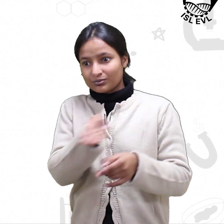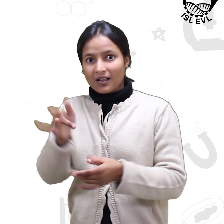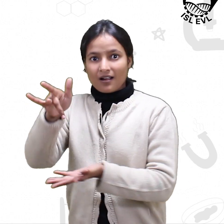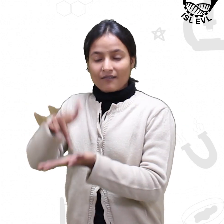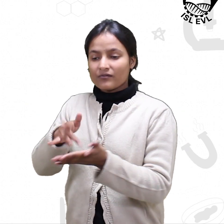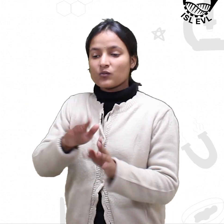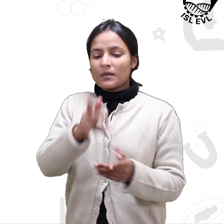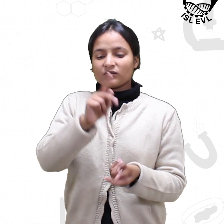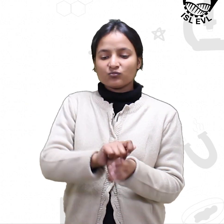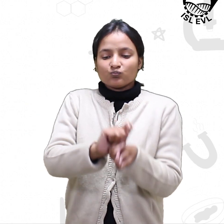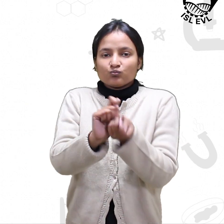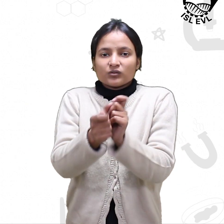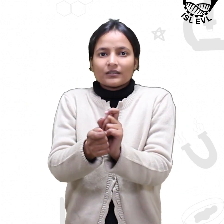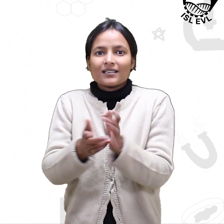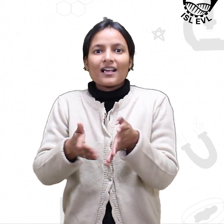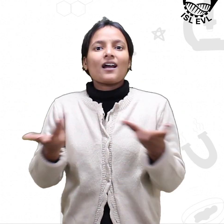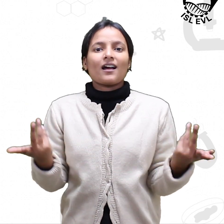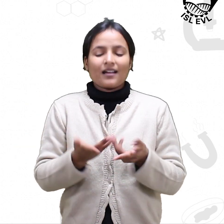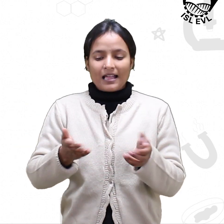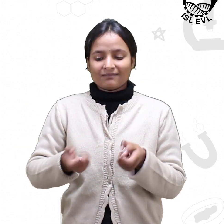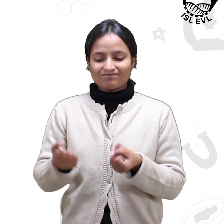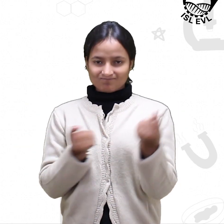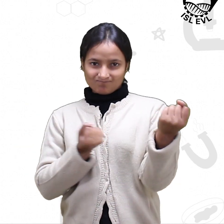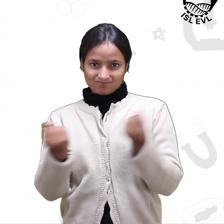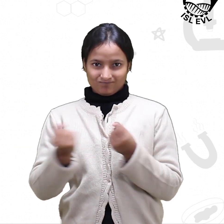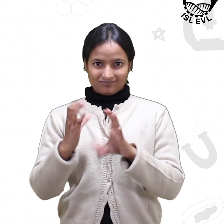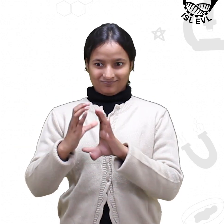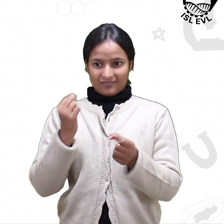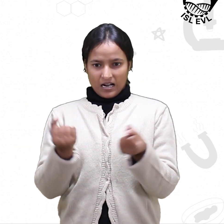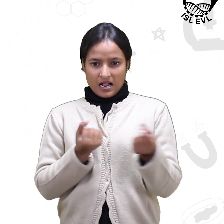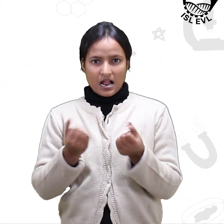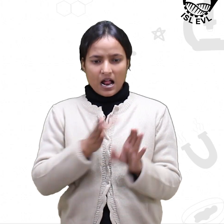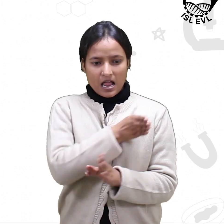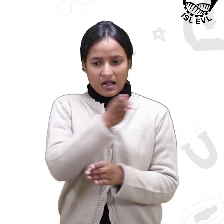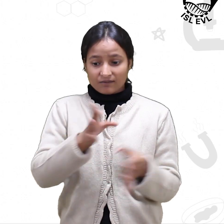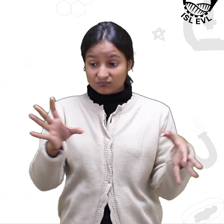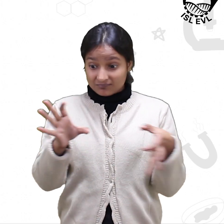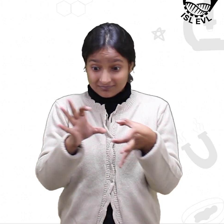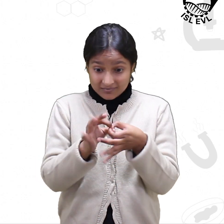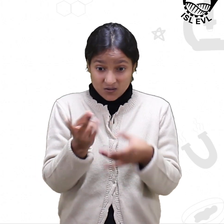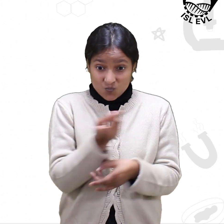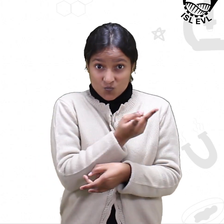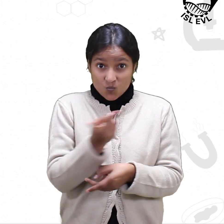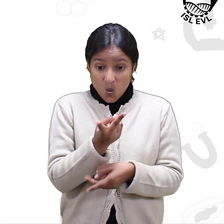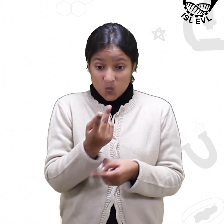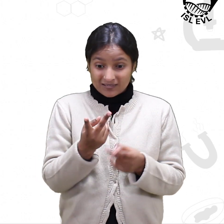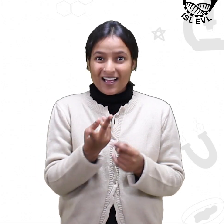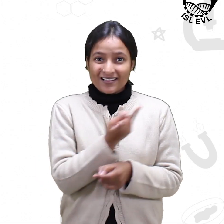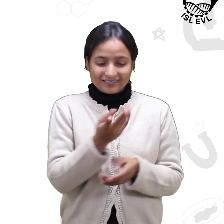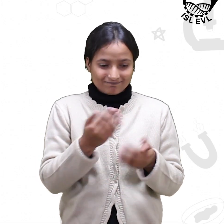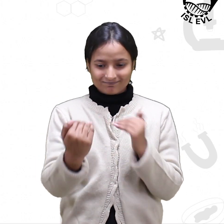truck. So there is a junction where the truck and the train meet. Same way, there is